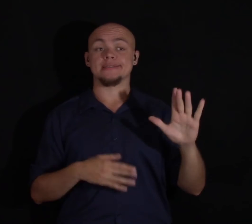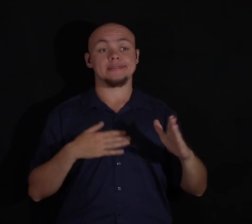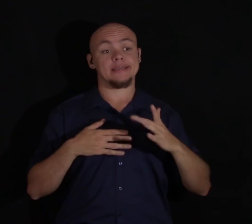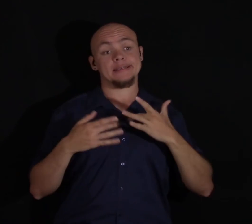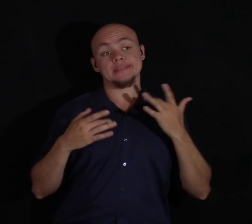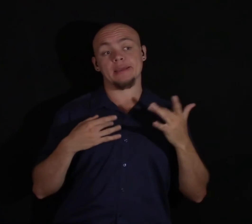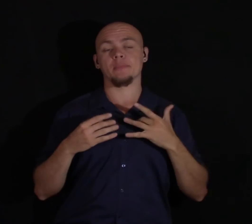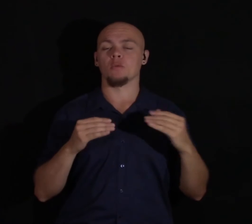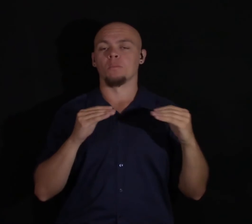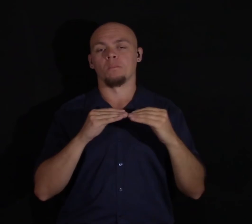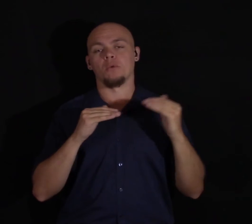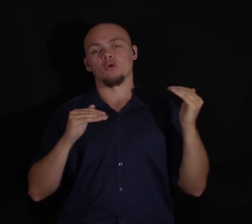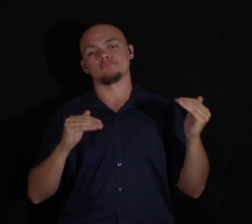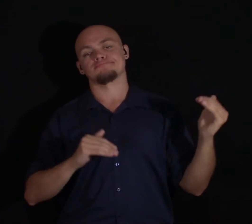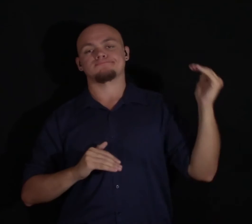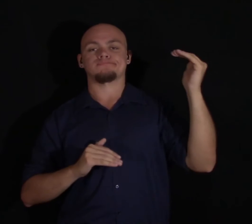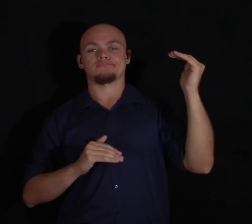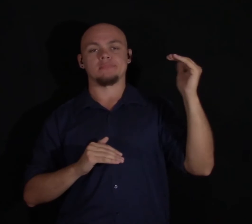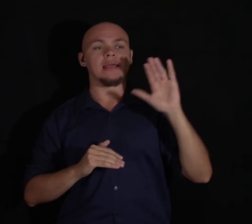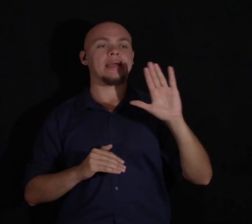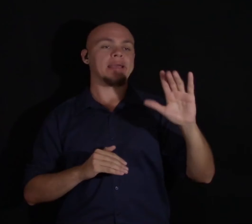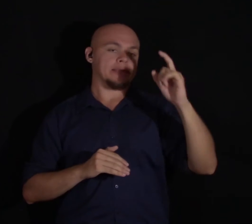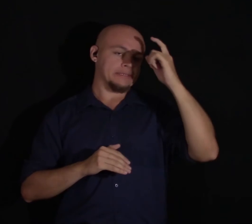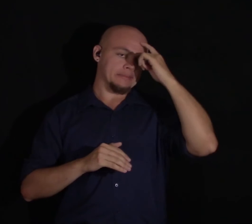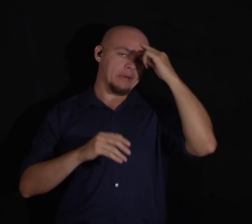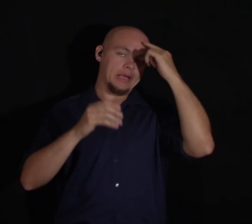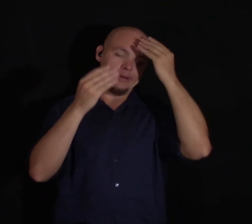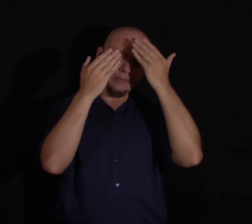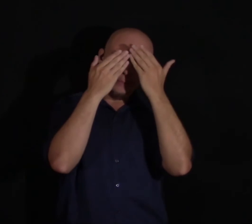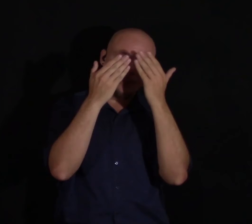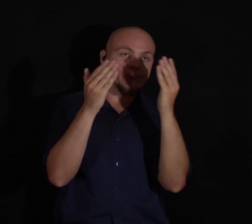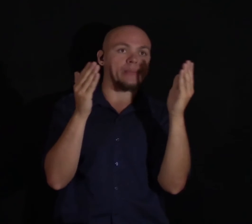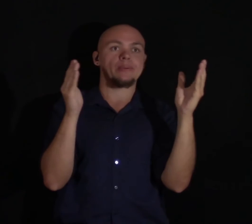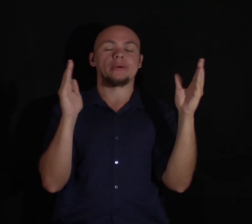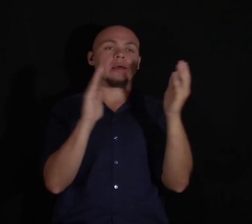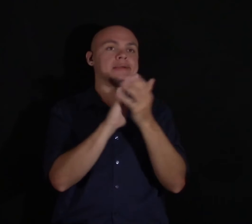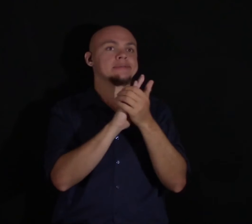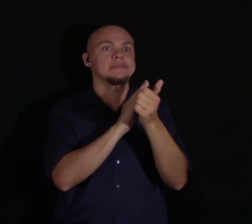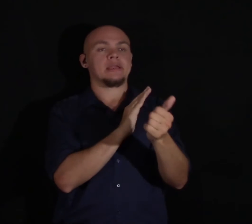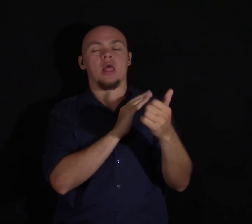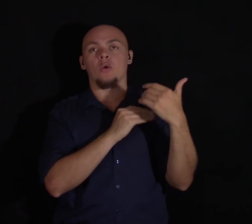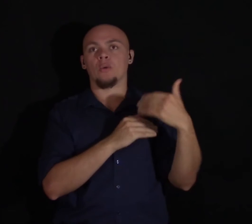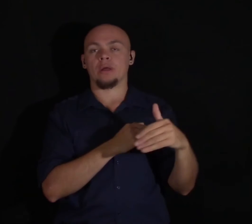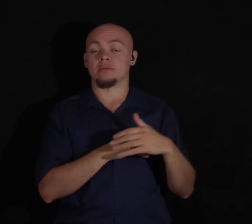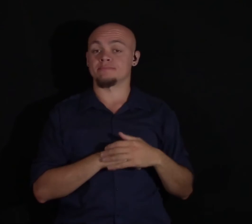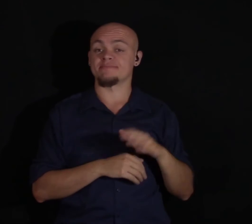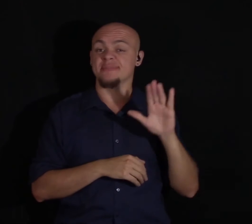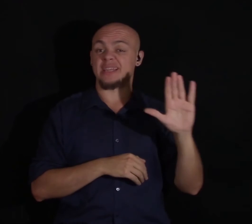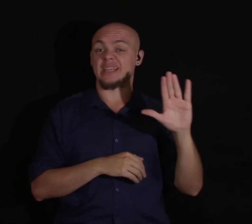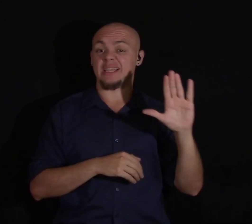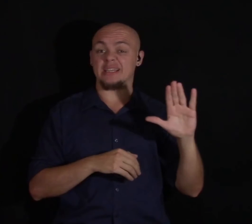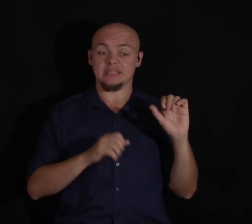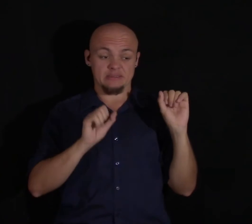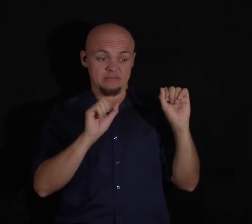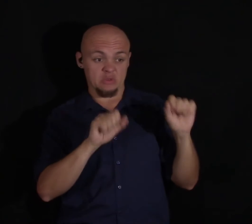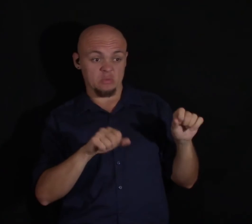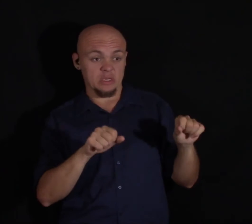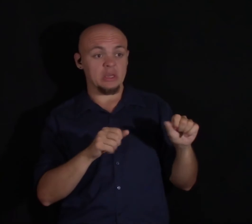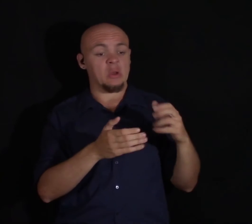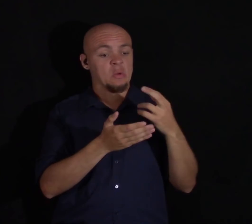His mind expanded in the company of men of talent, and he found in his own nature greater capacities and resources than